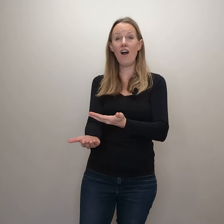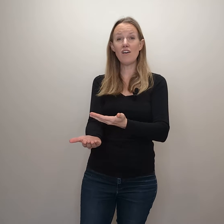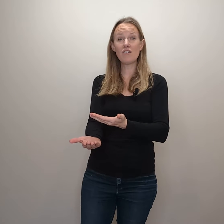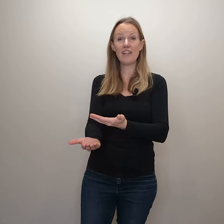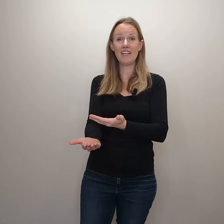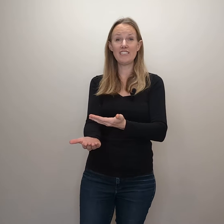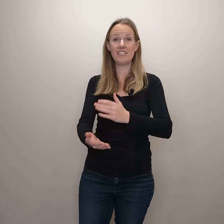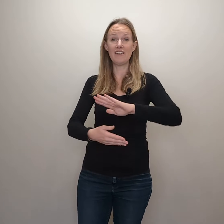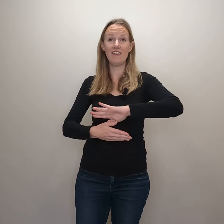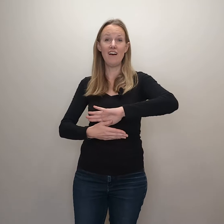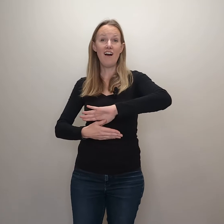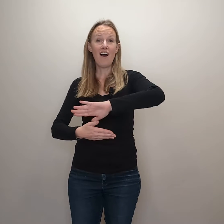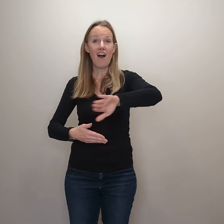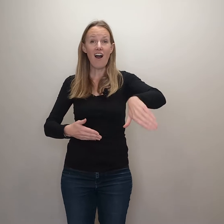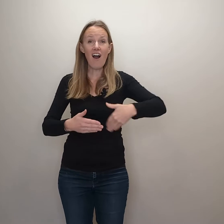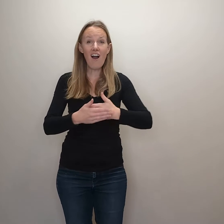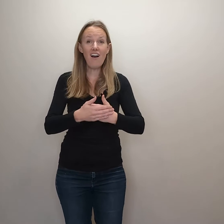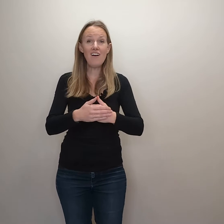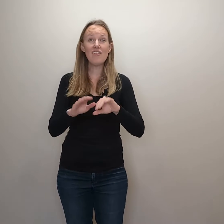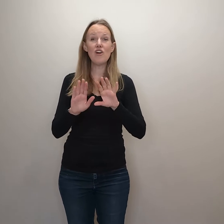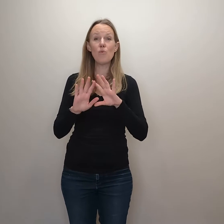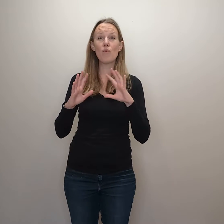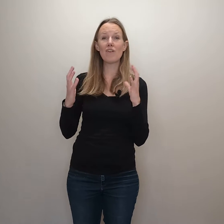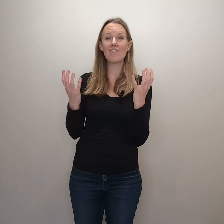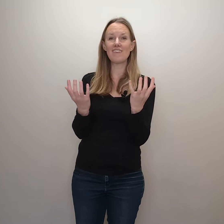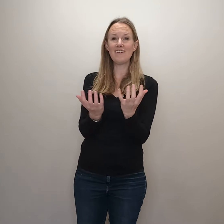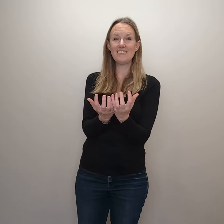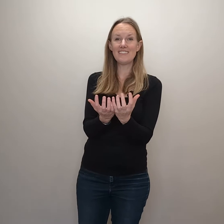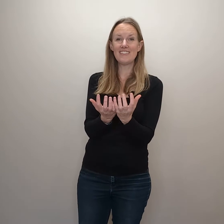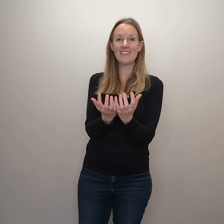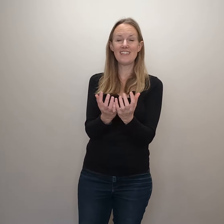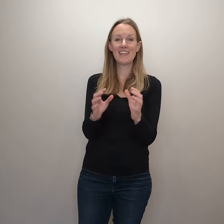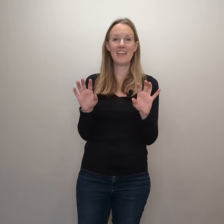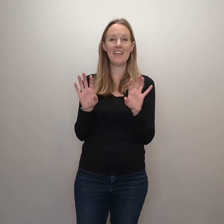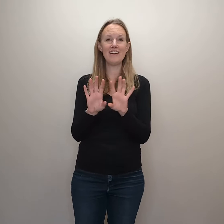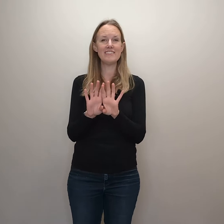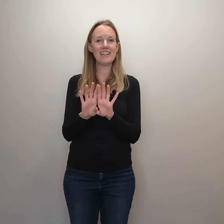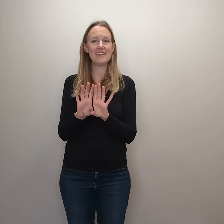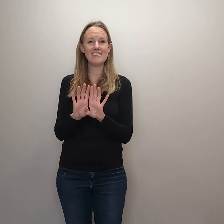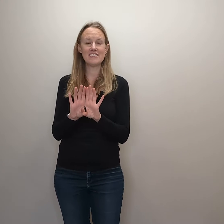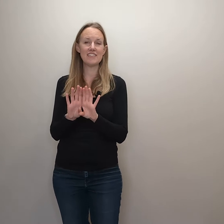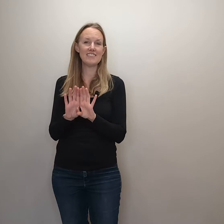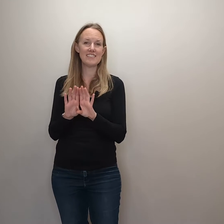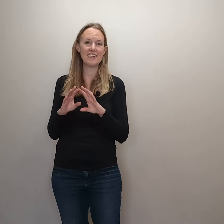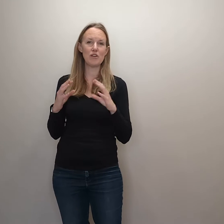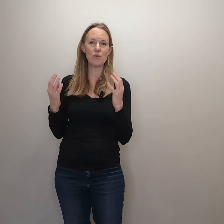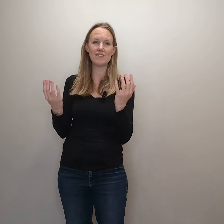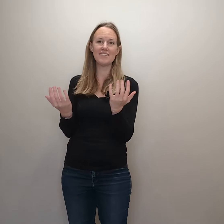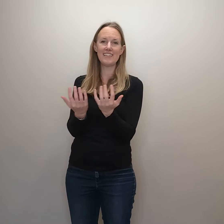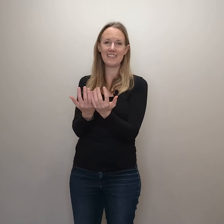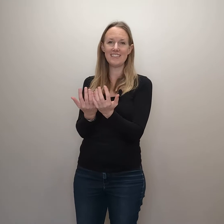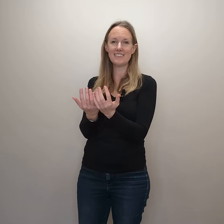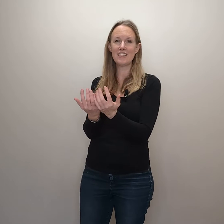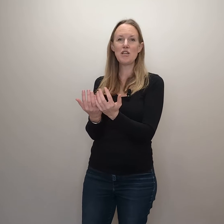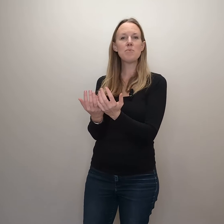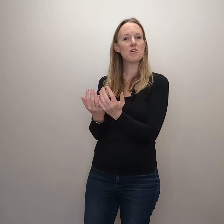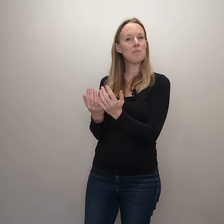all creation, all the world. Okay? I've started signing world like this. You may